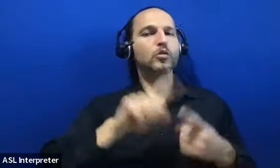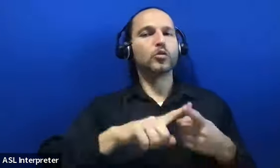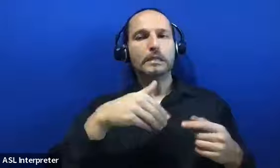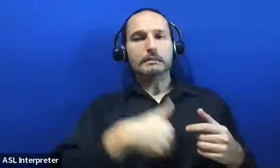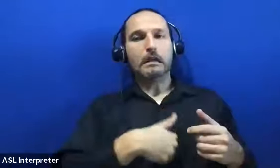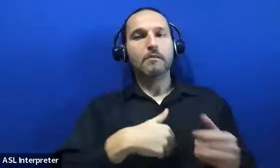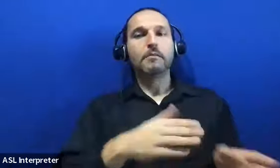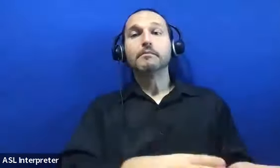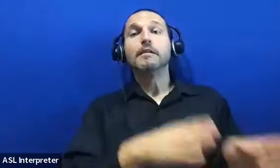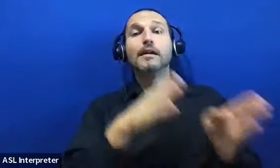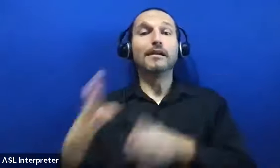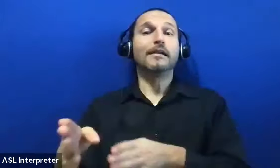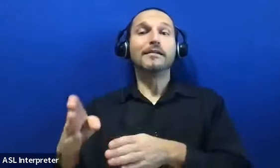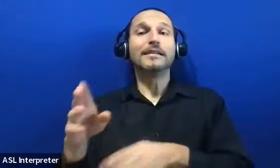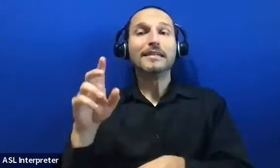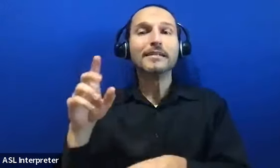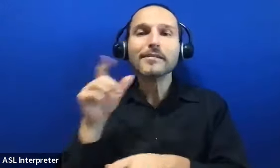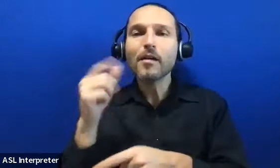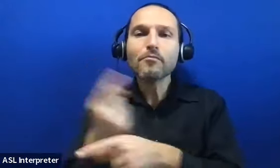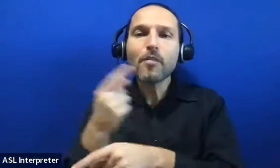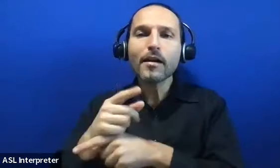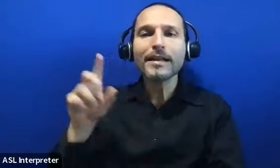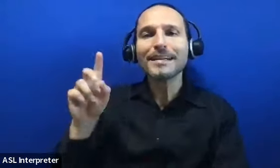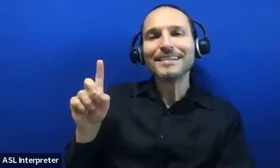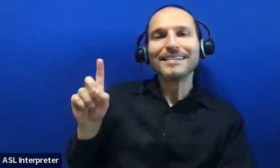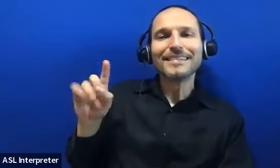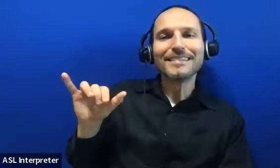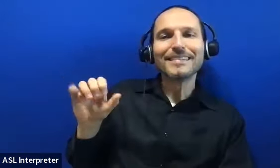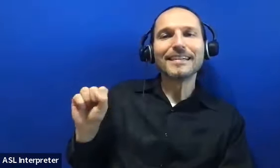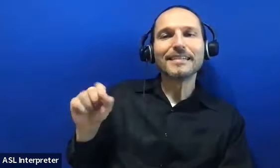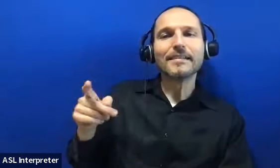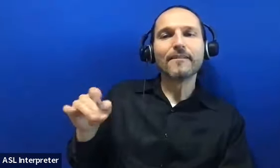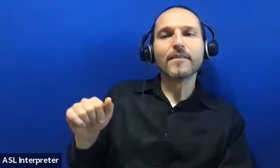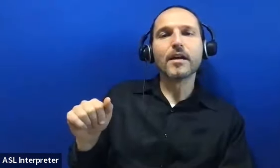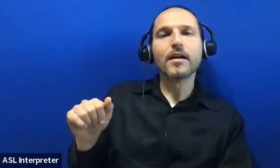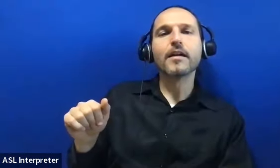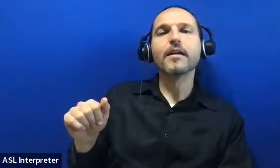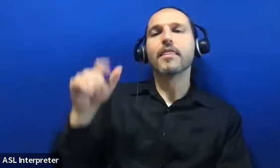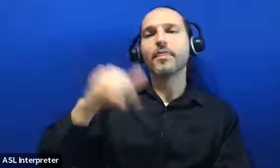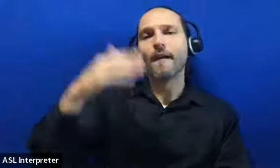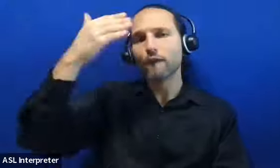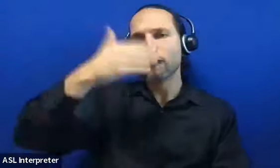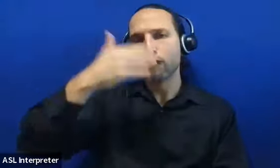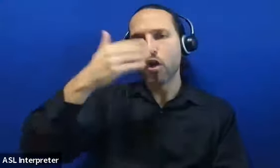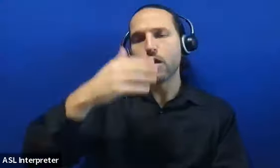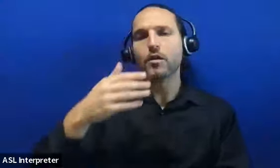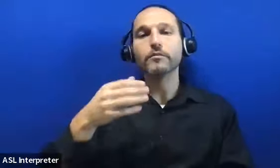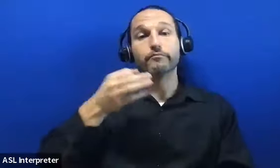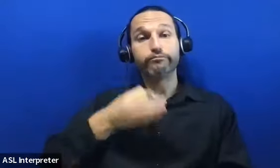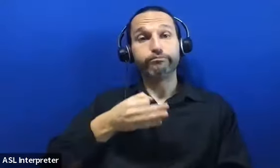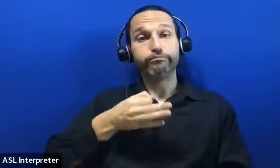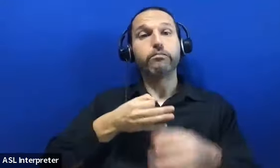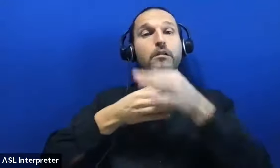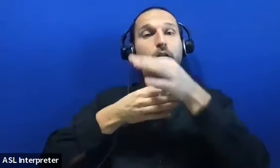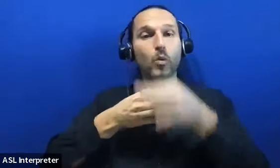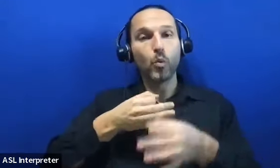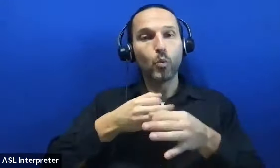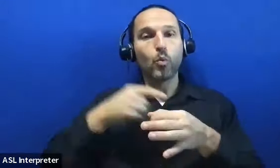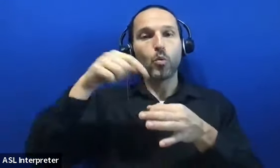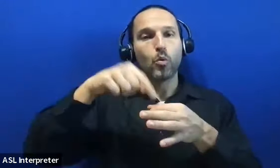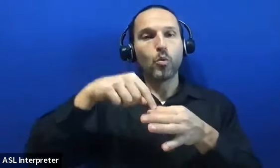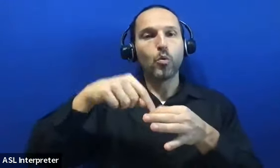In dysphagia, sometimes we risk food going down this front tube, which is our trachea, also known as our